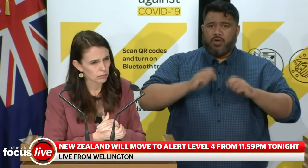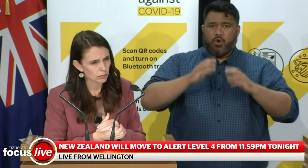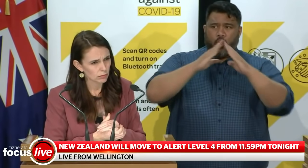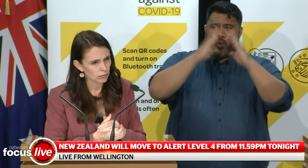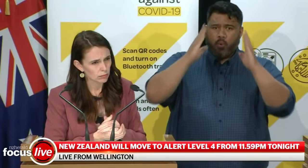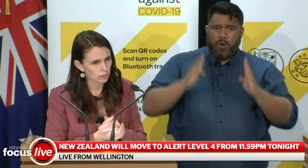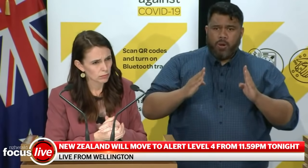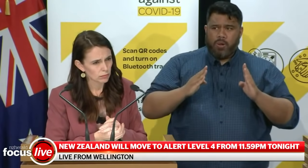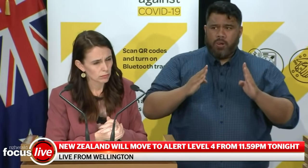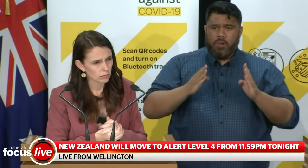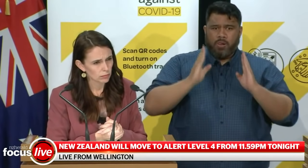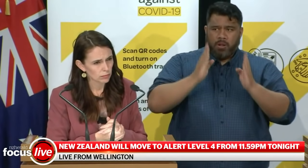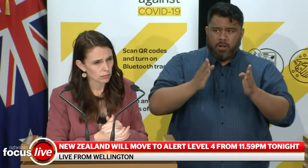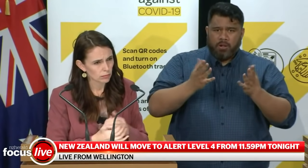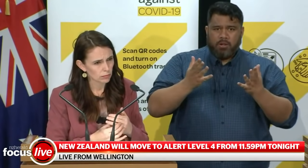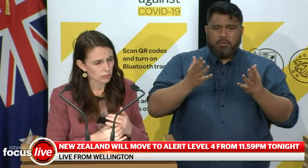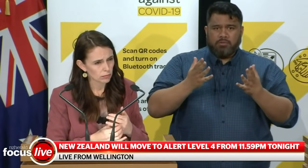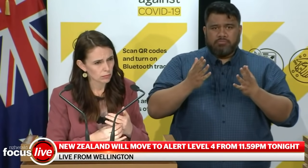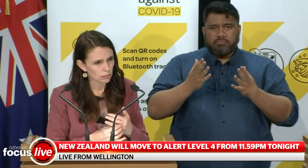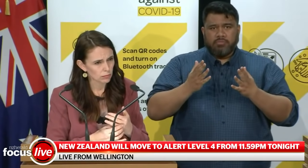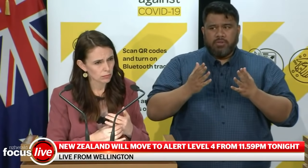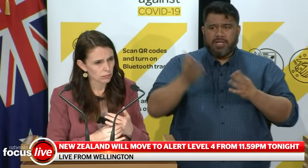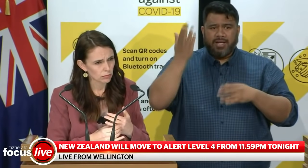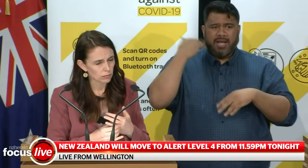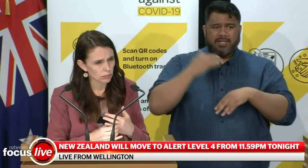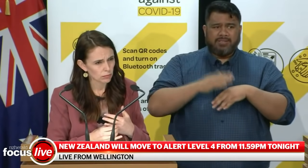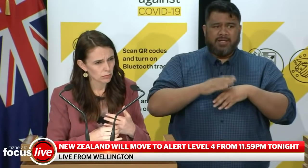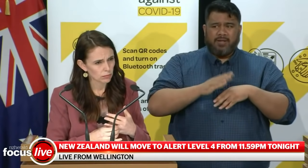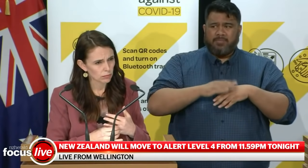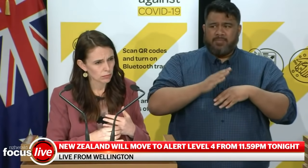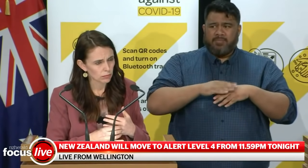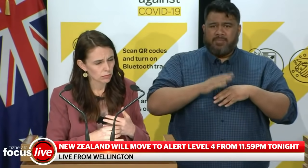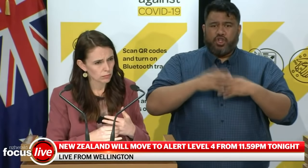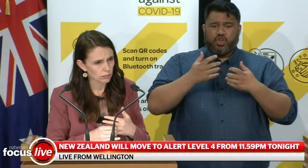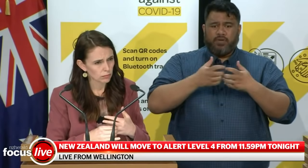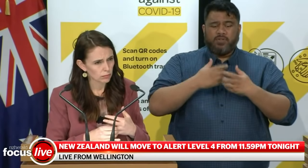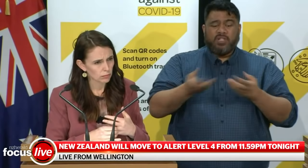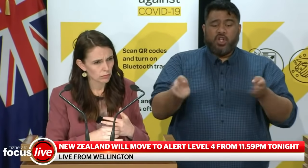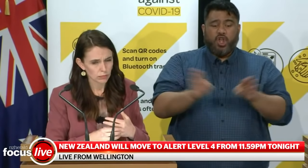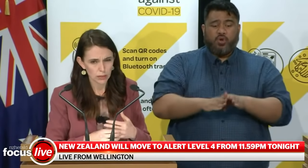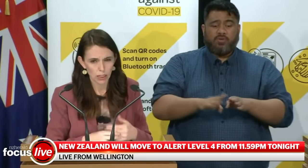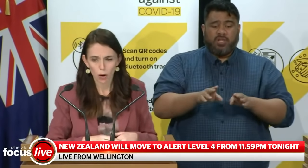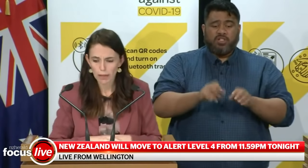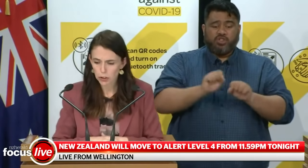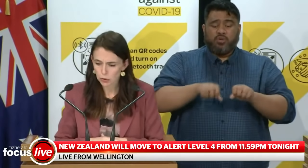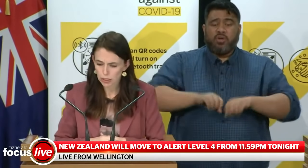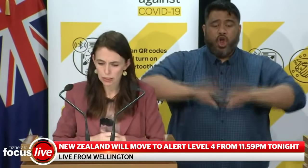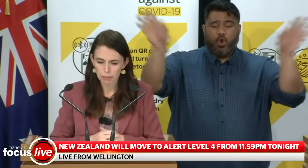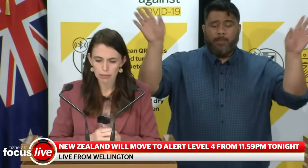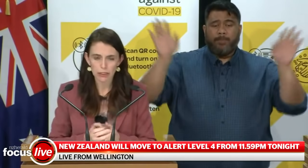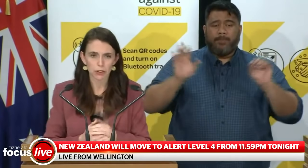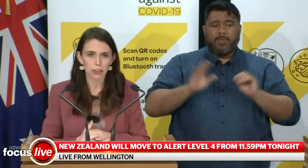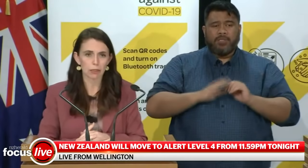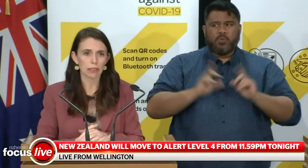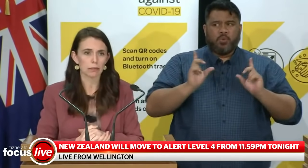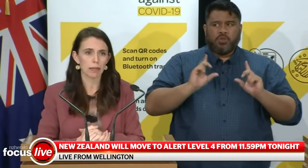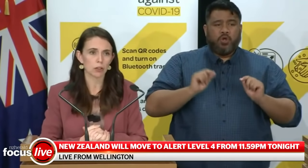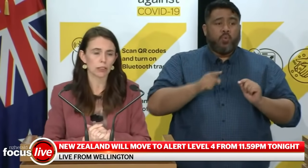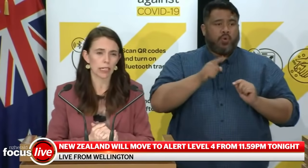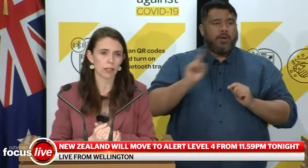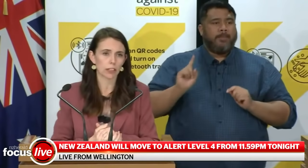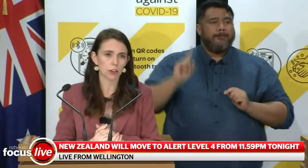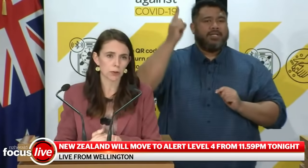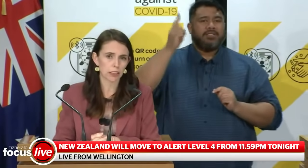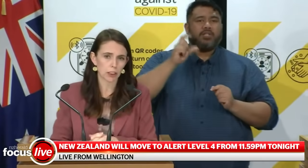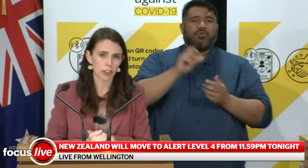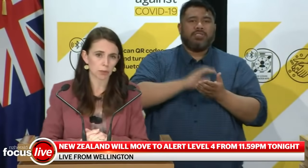protocols surrounding that? Because in the last lockdown, residents just shut their doors and kicked students out or merged them into one residence. I'll make sure that Minister Chris Hipkins makes